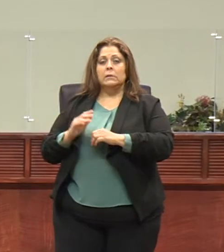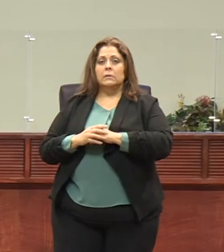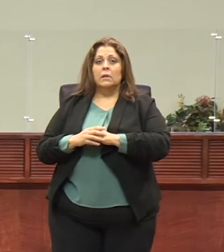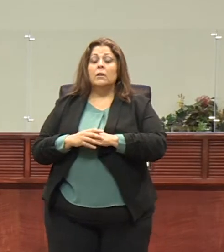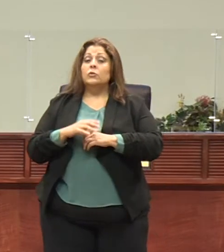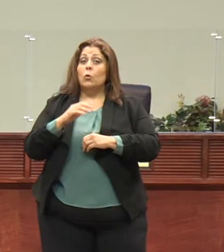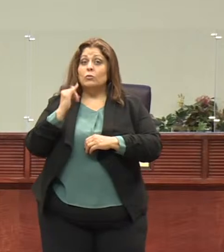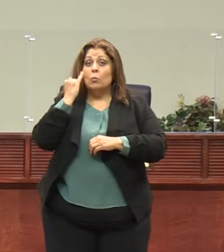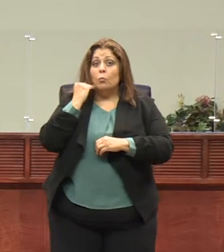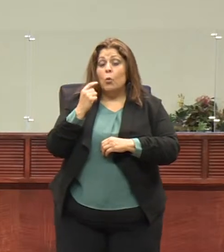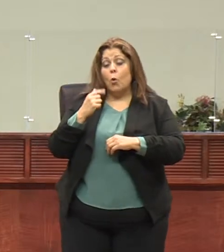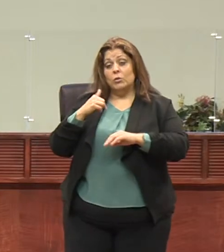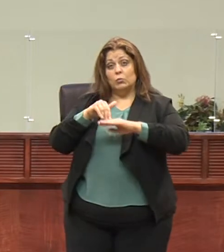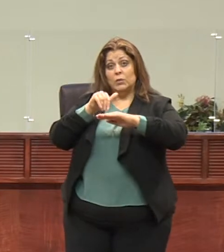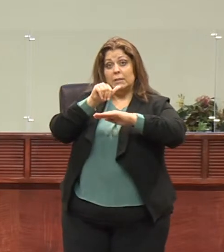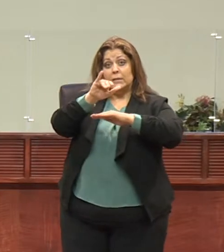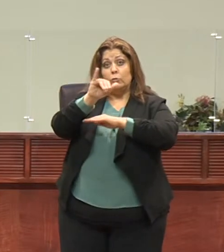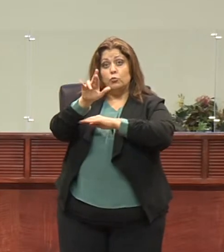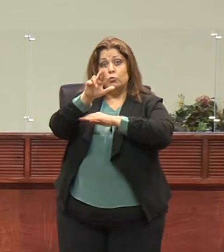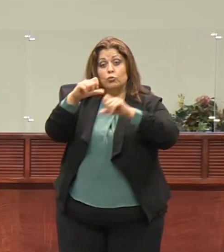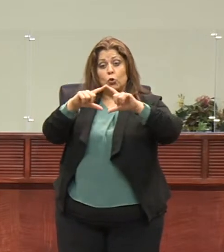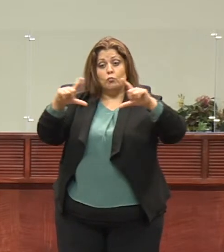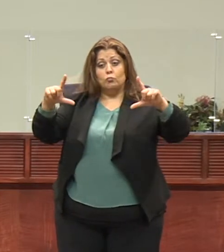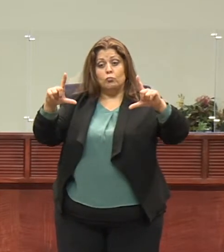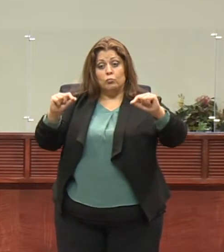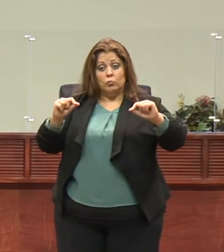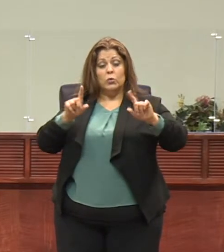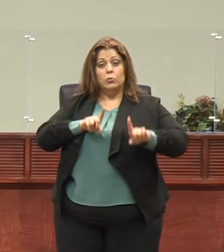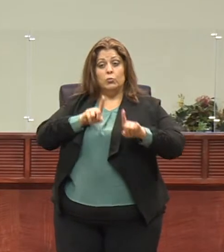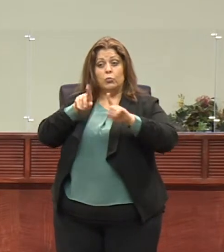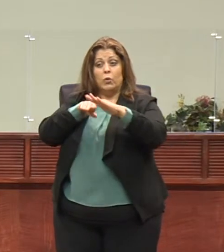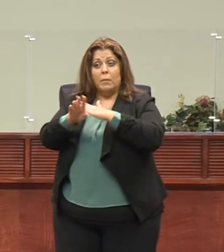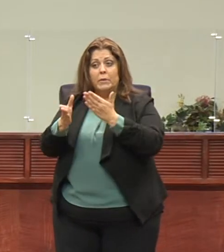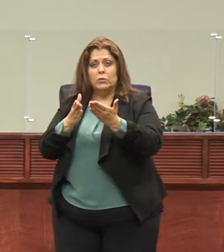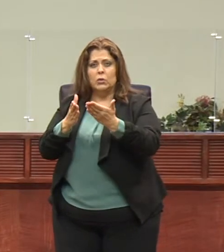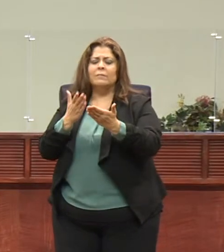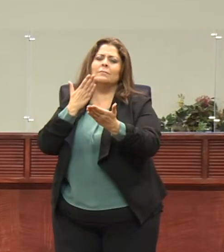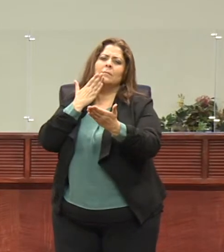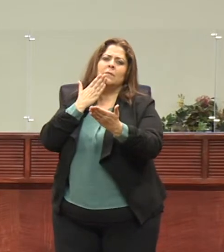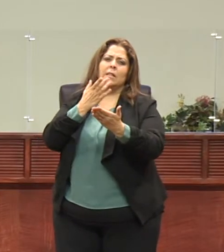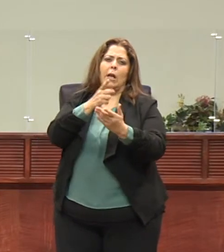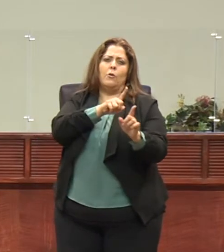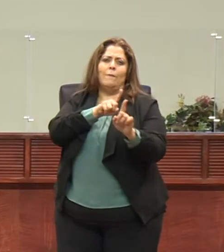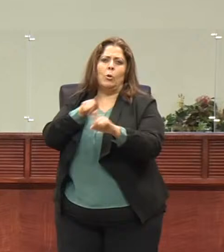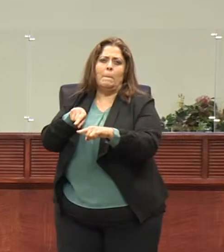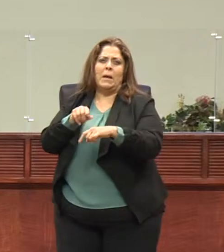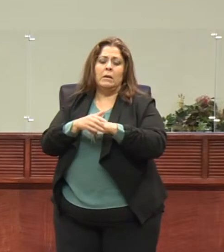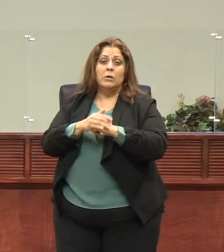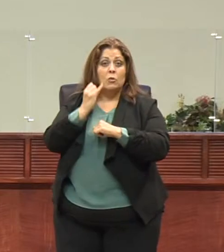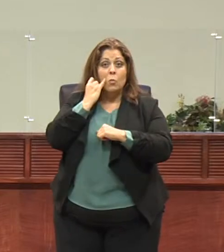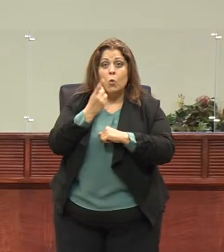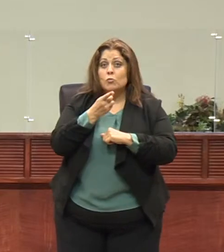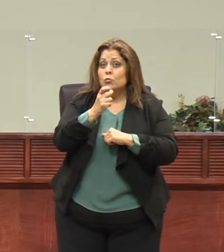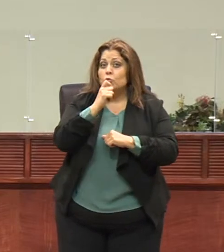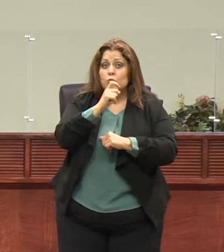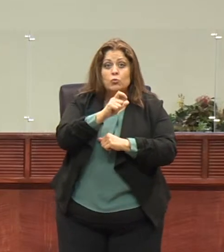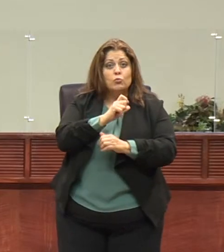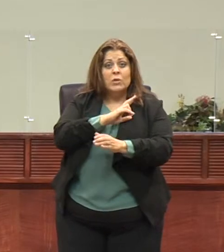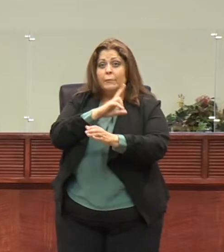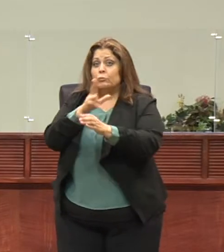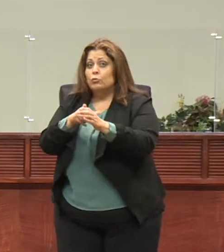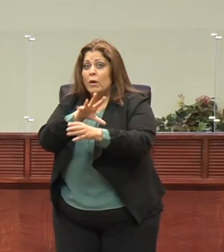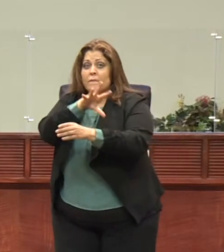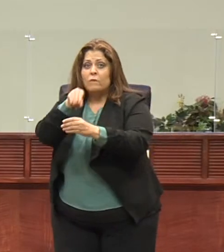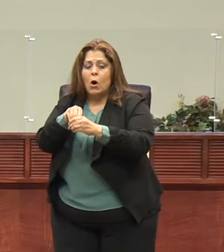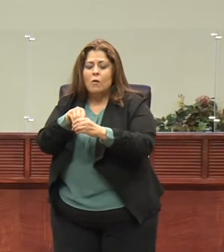for service, I want to thank you. Without your participation in the civil and criminal justice systems, we couldn't do